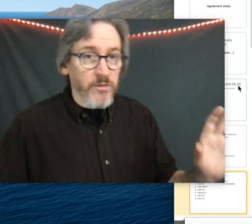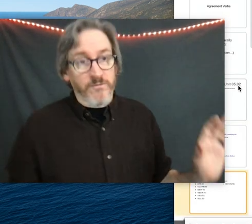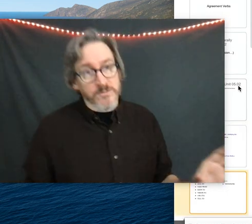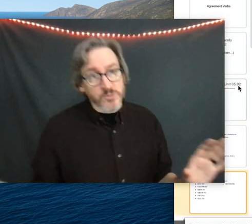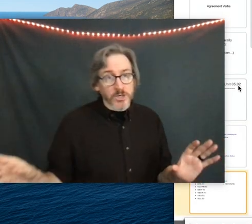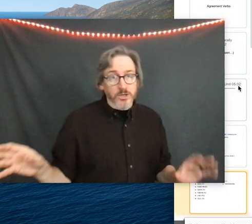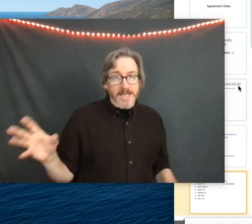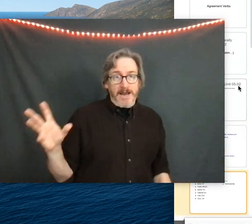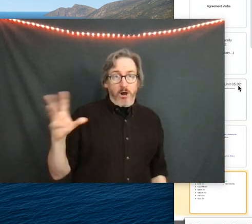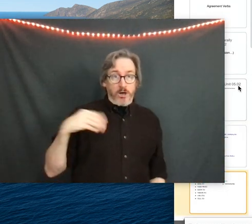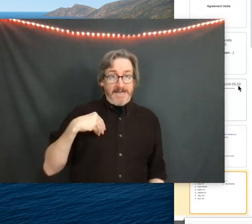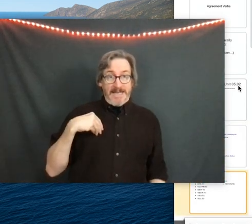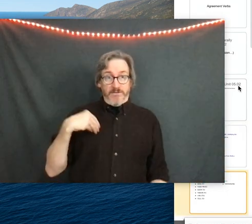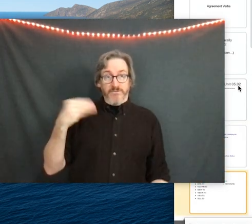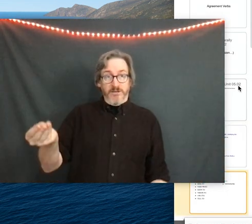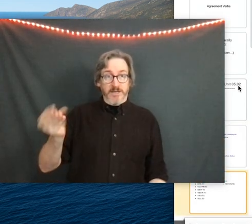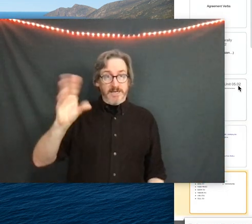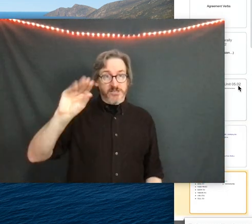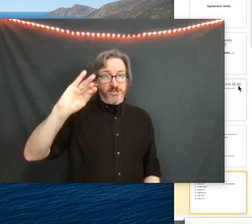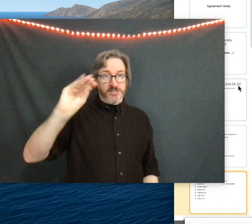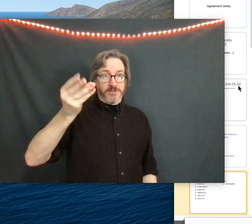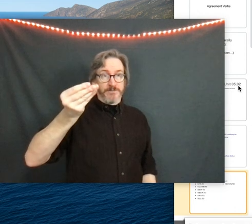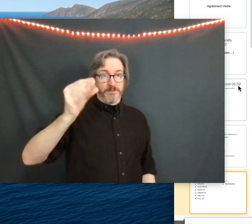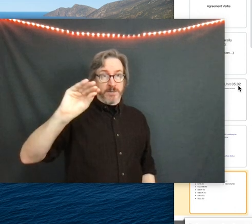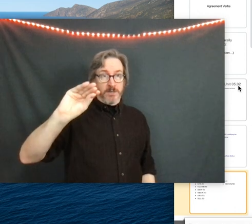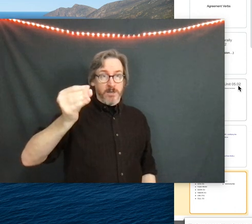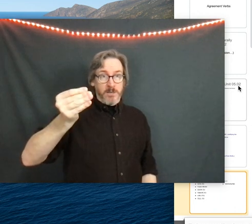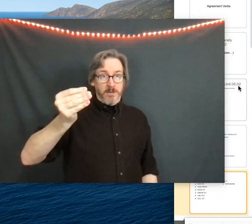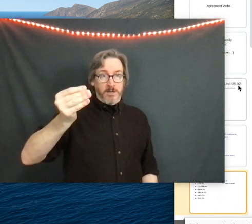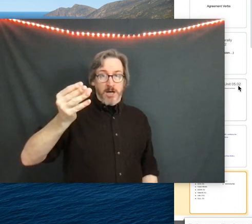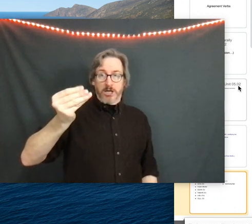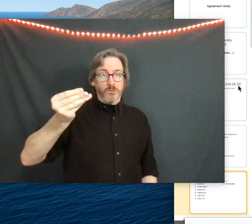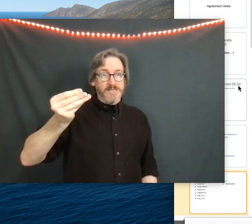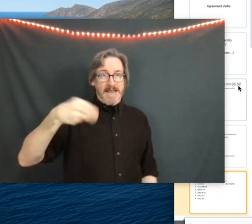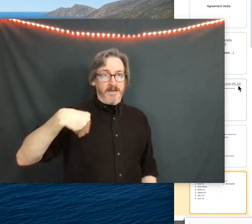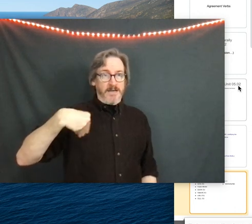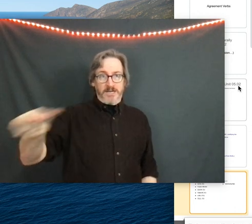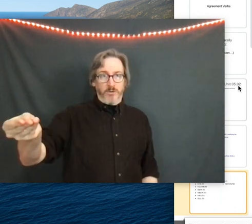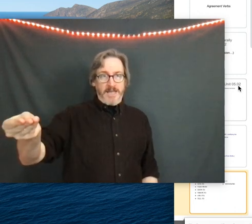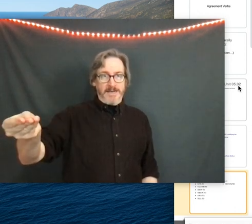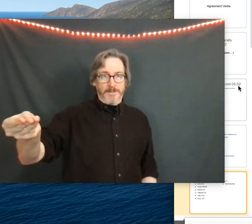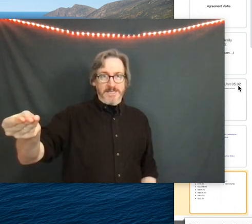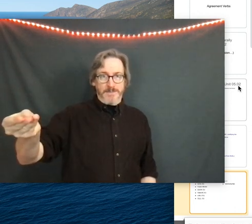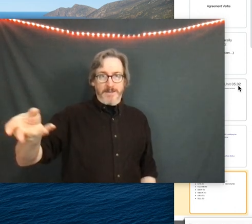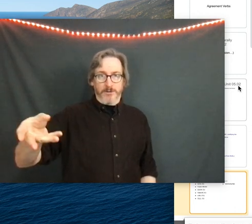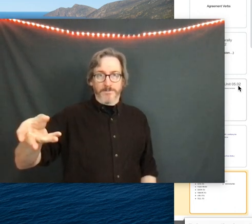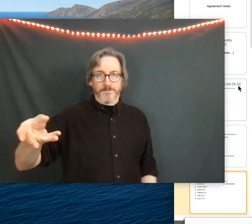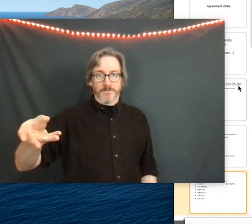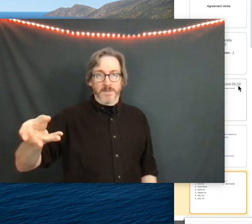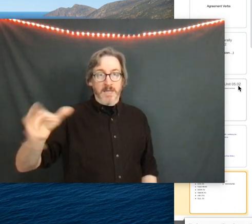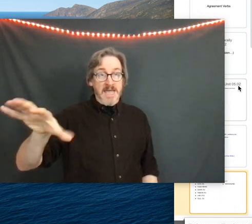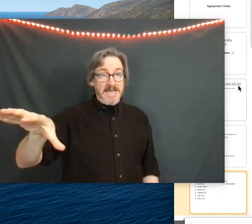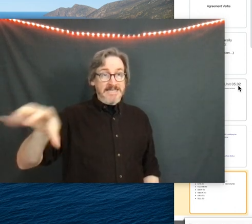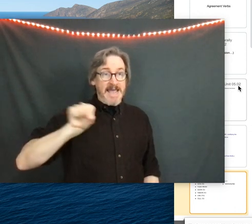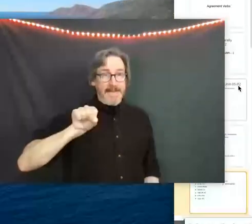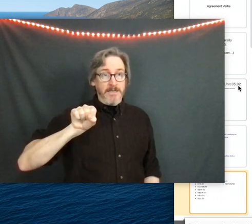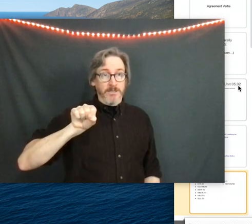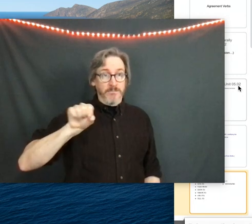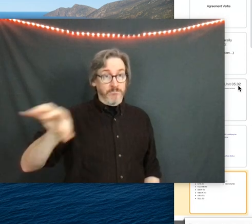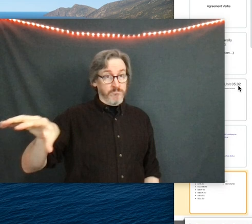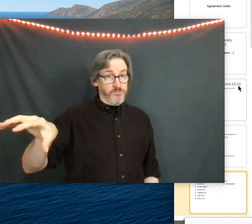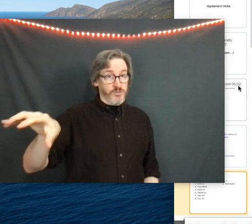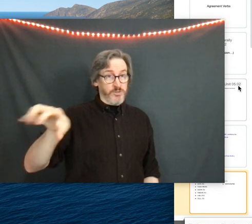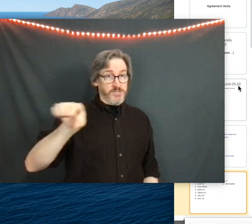So the verbs we're going to look at are give, and it's just closed hand, like you're handing a piece of paper.